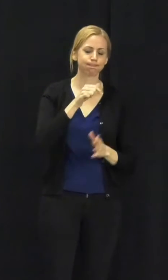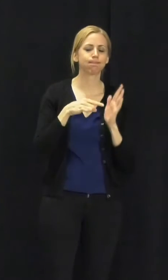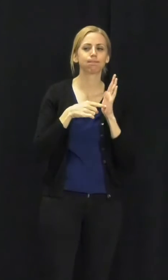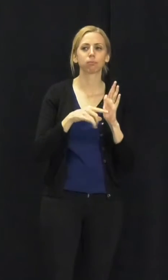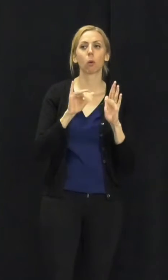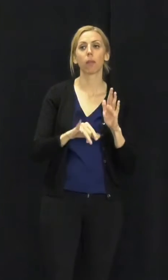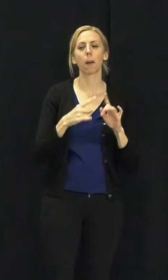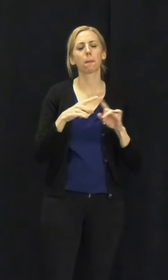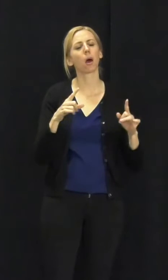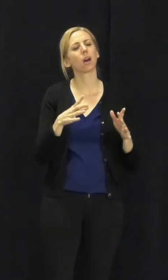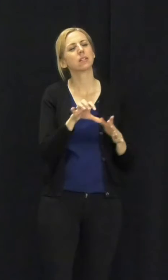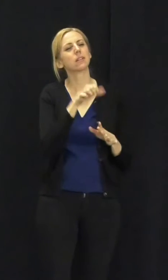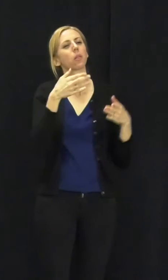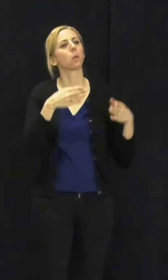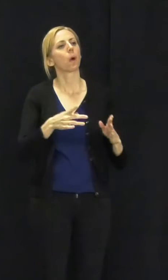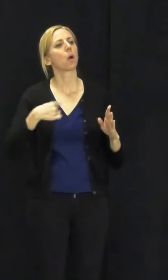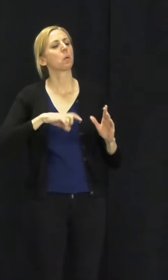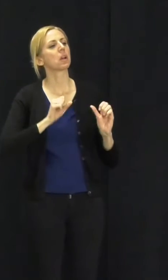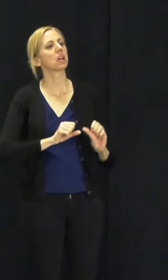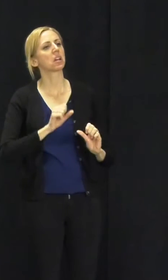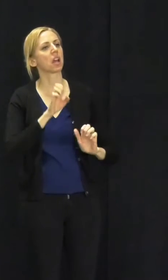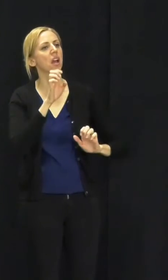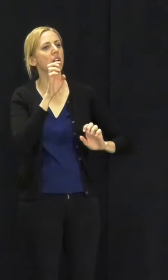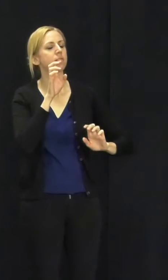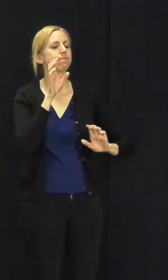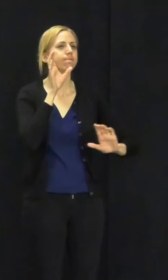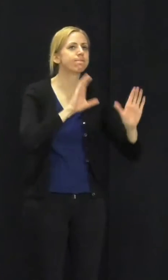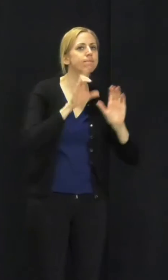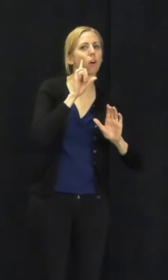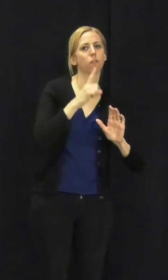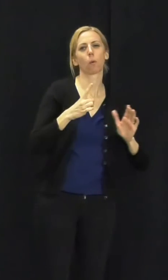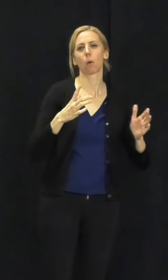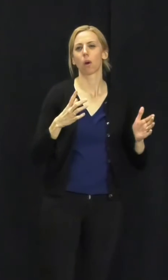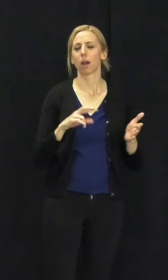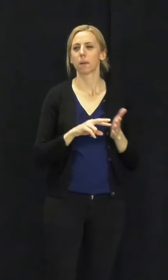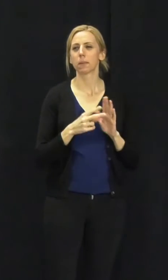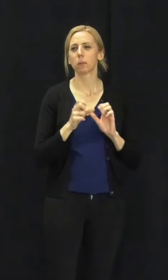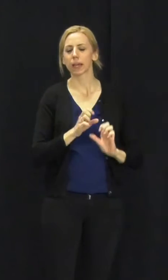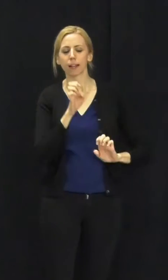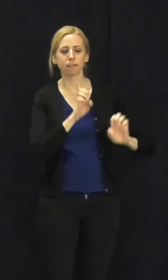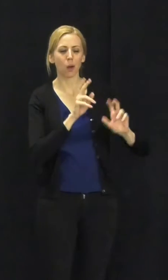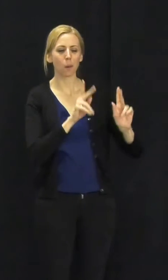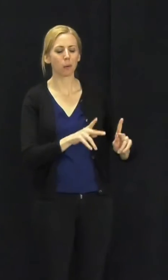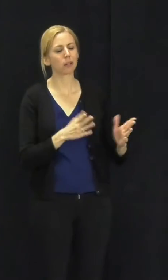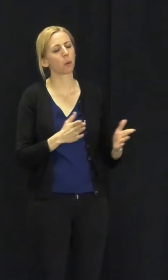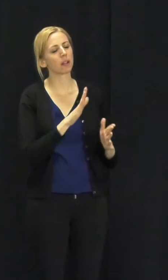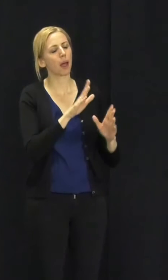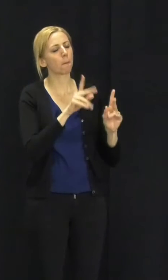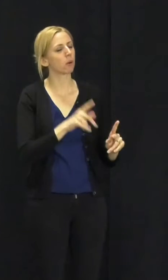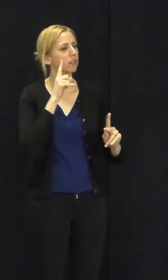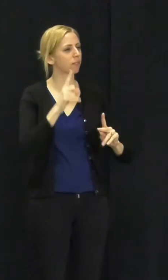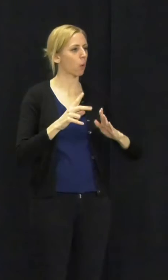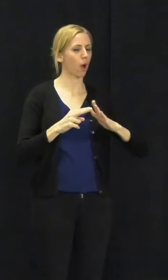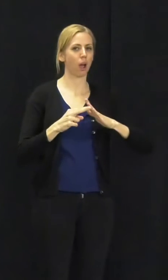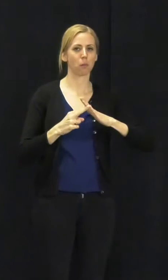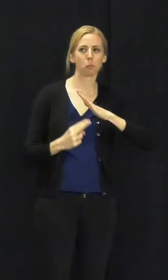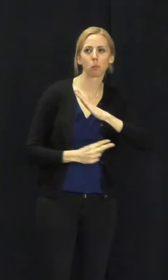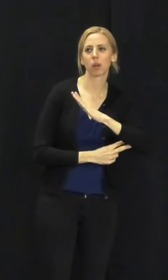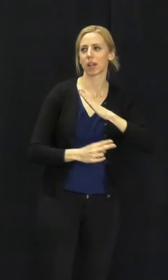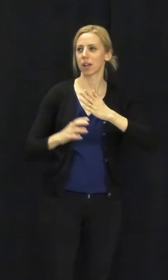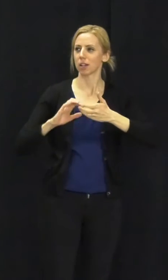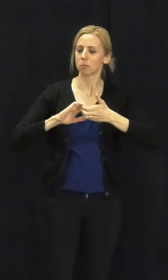there's an incredible number of nonprofit organizations, right? In this nation, there are now